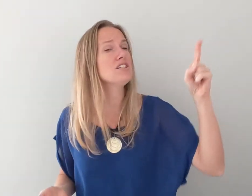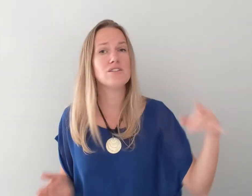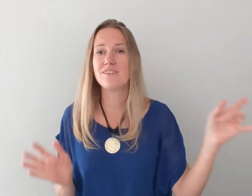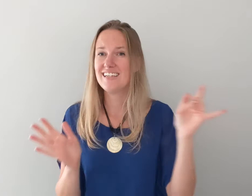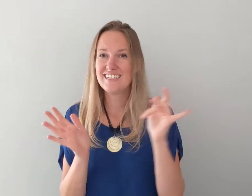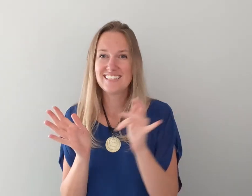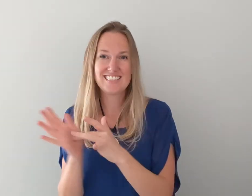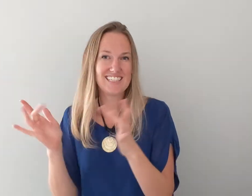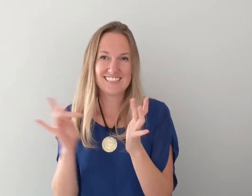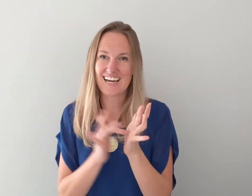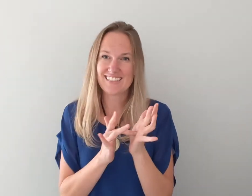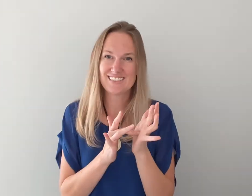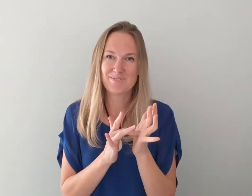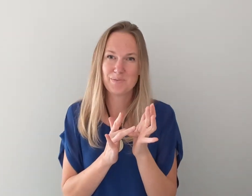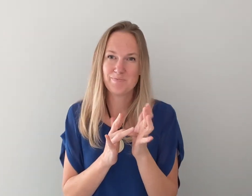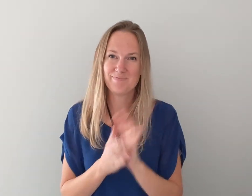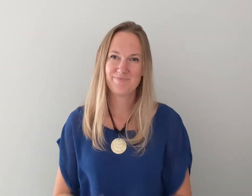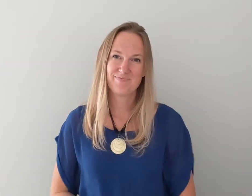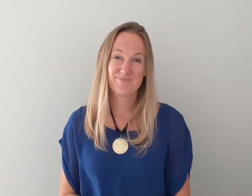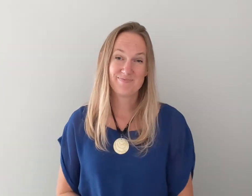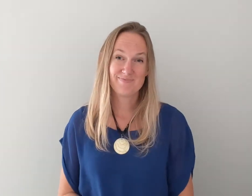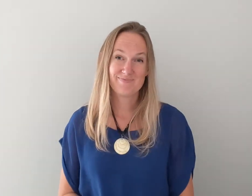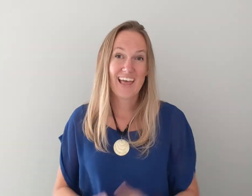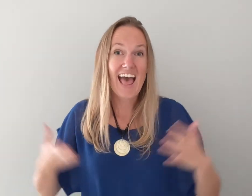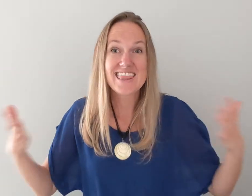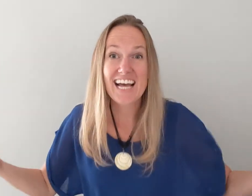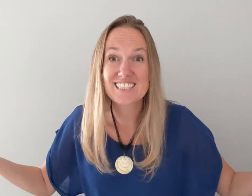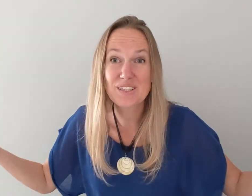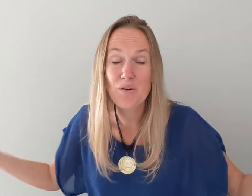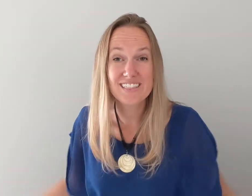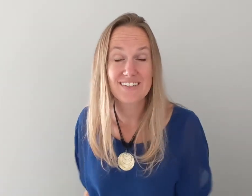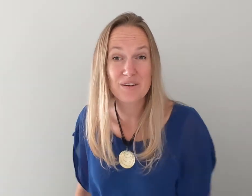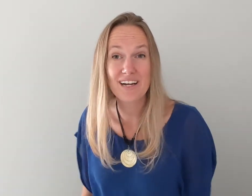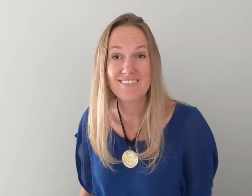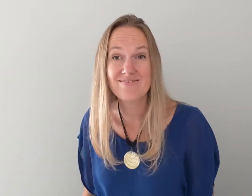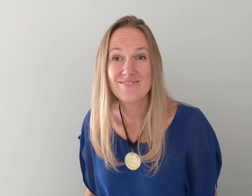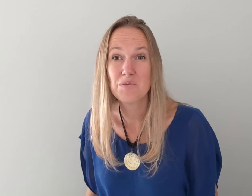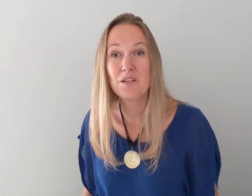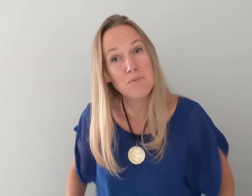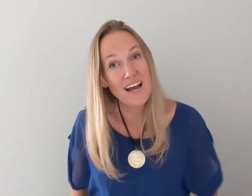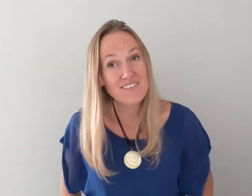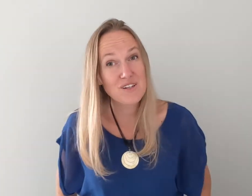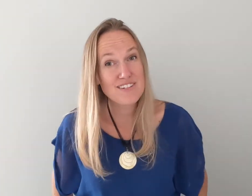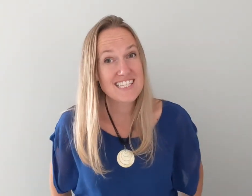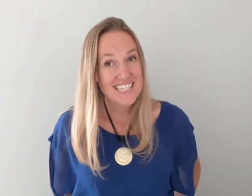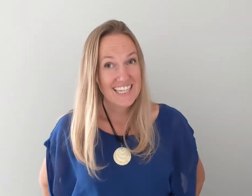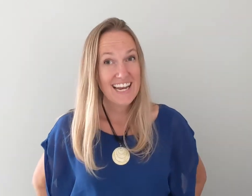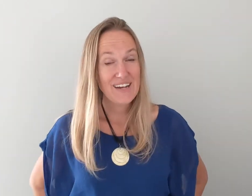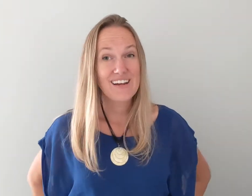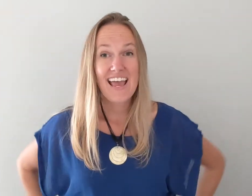you, Jesus. And that's the chorus, everyone. Really proud of you for sticking it out.